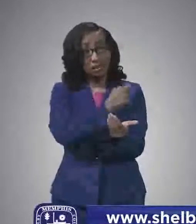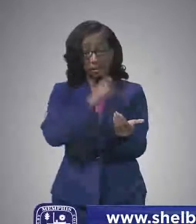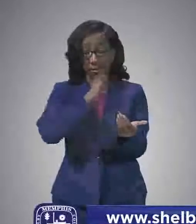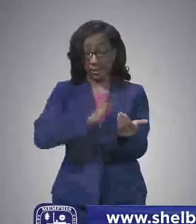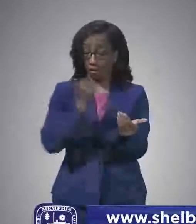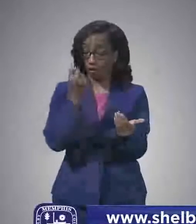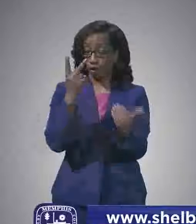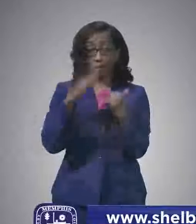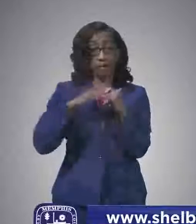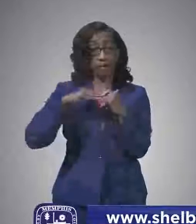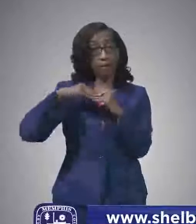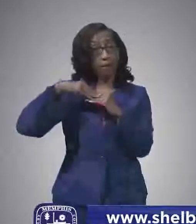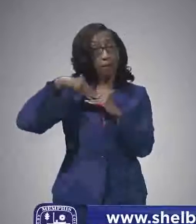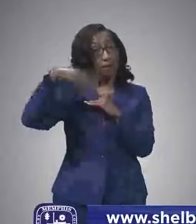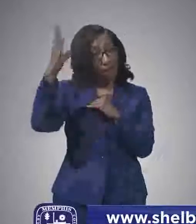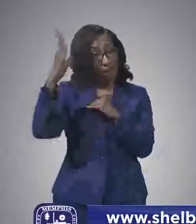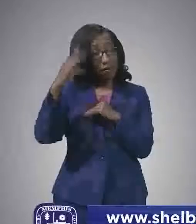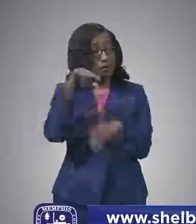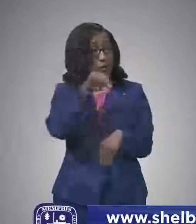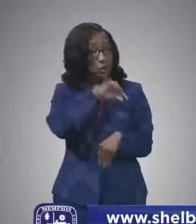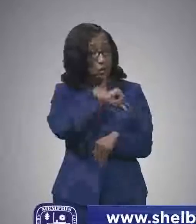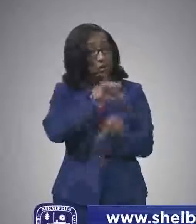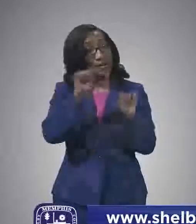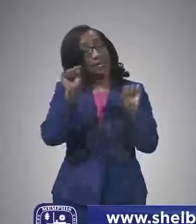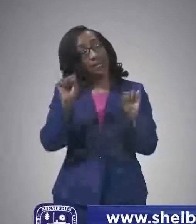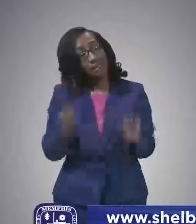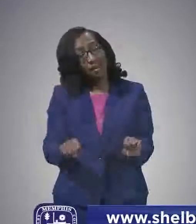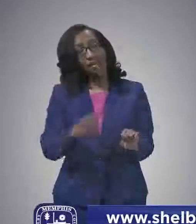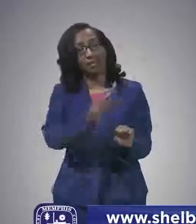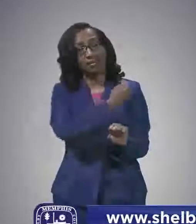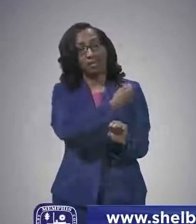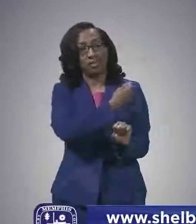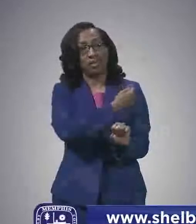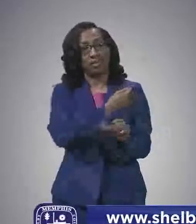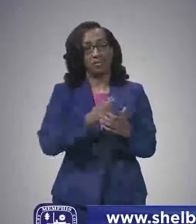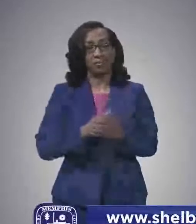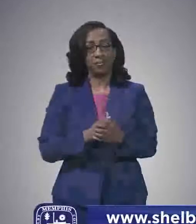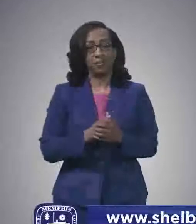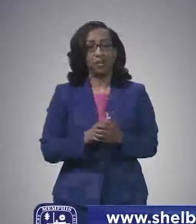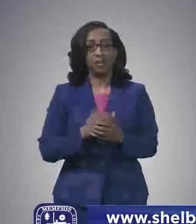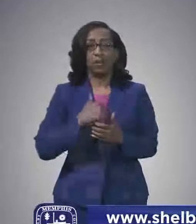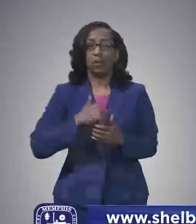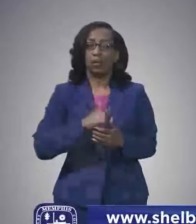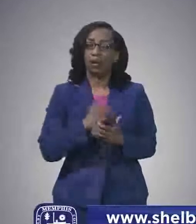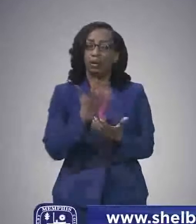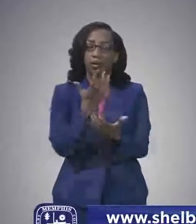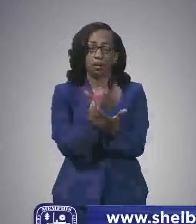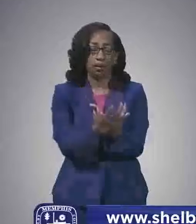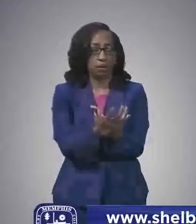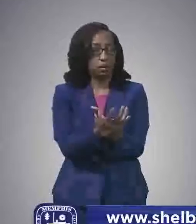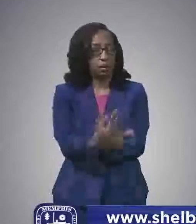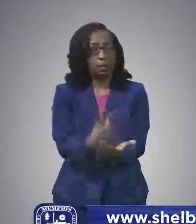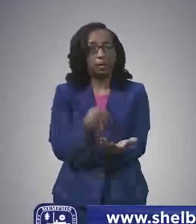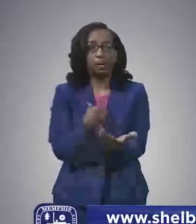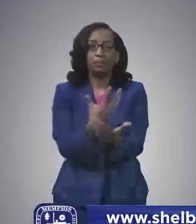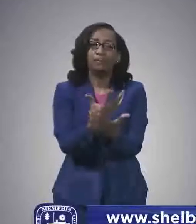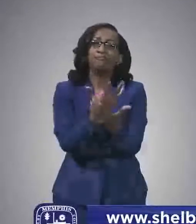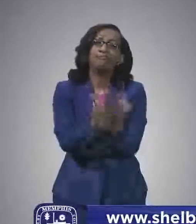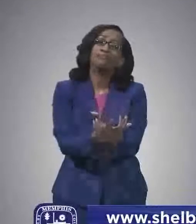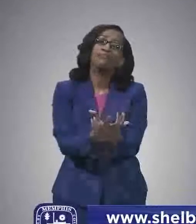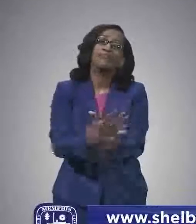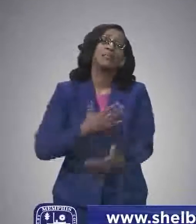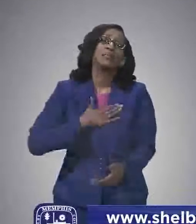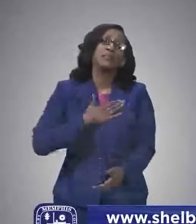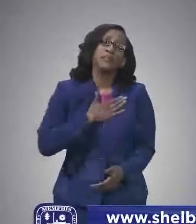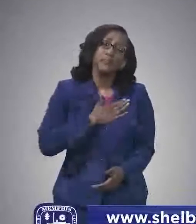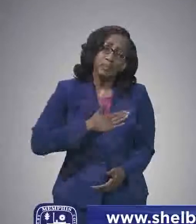up is eligible to get vaccinated. And we are pleading with you, I am pleading with you, to get